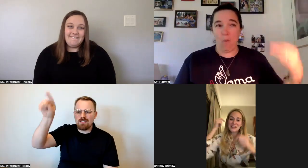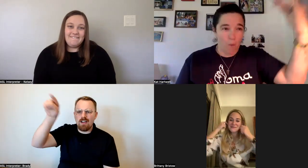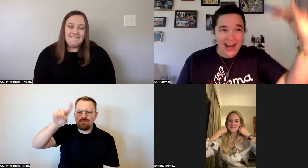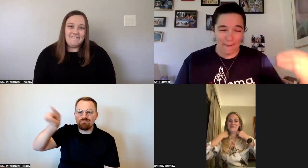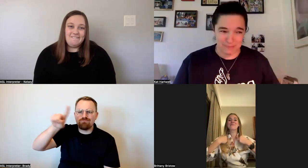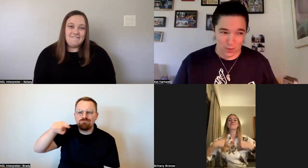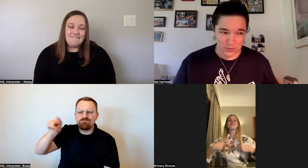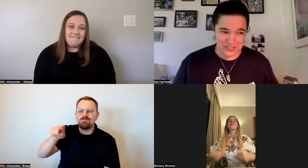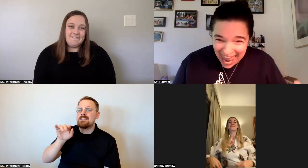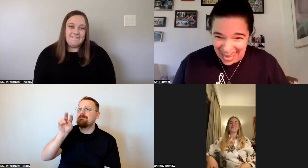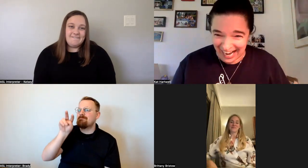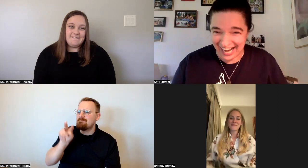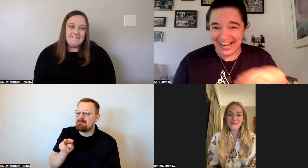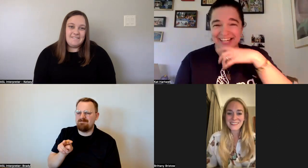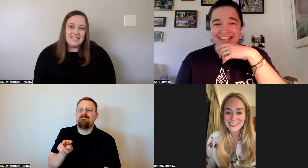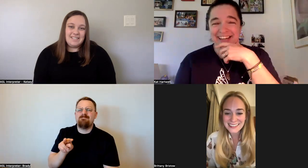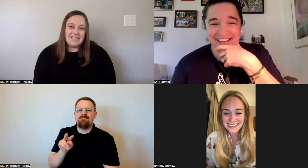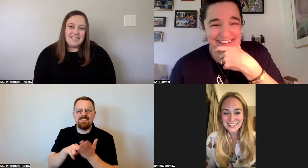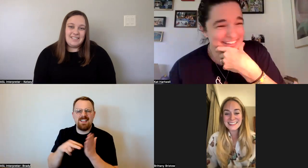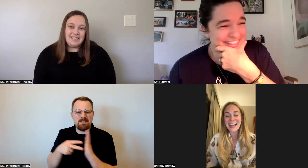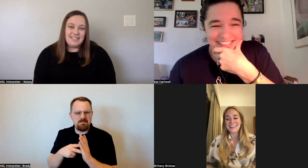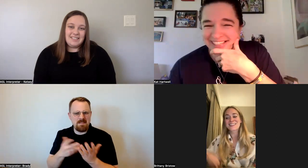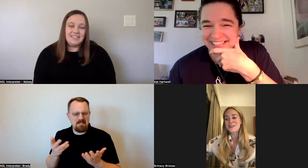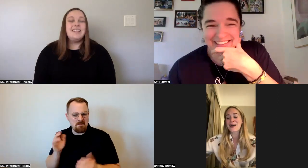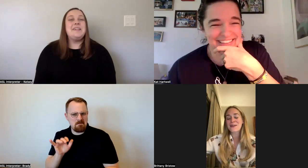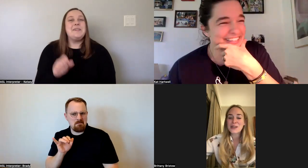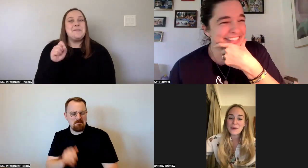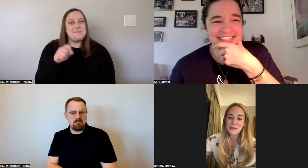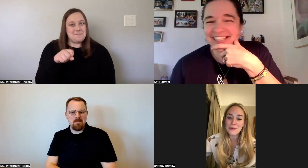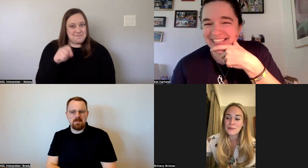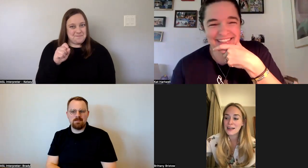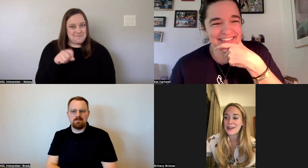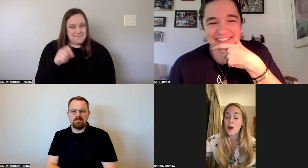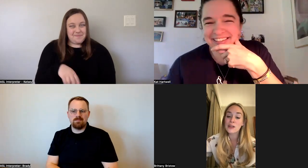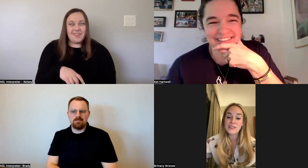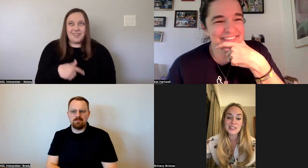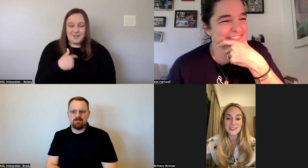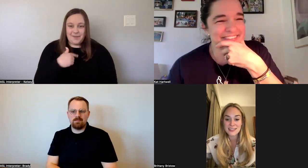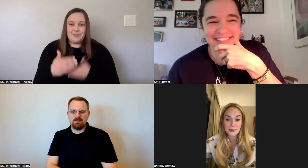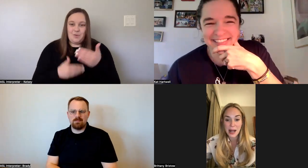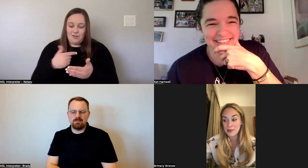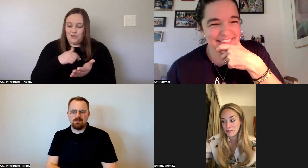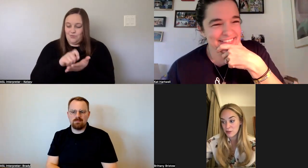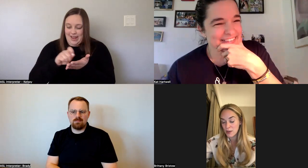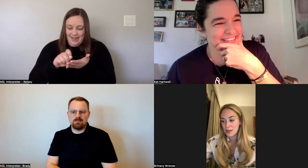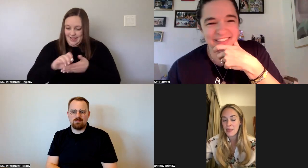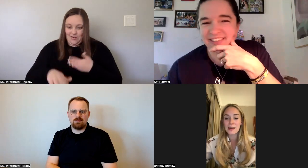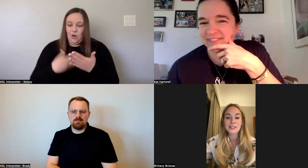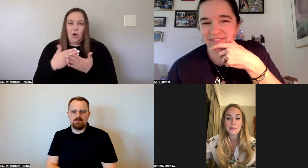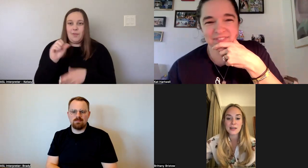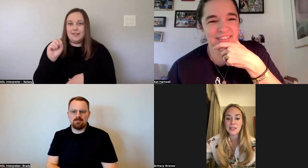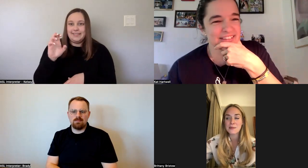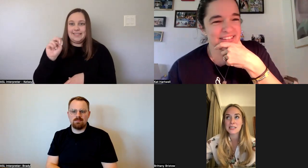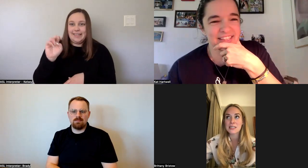What I'm supposed to say? Yeah, so I was going through and writing out all of the scenes that were happening for the week, and then